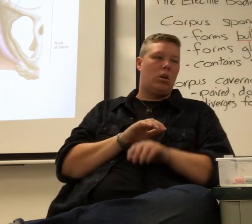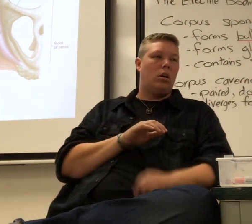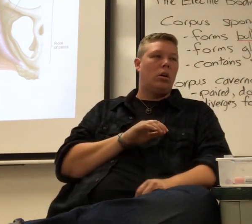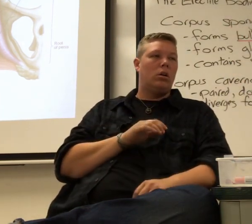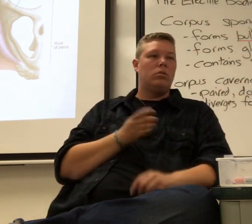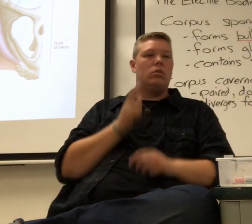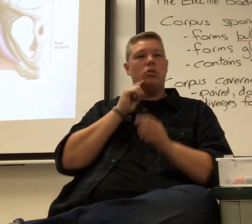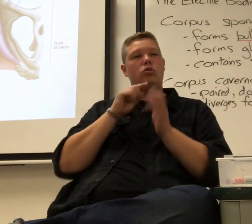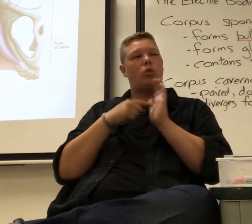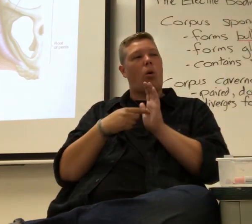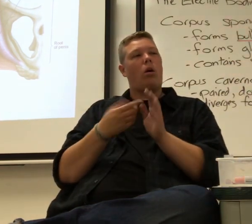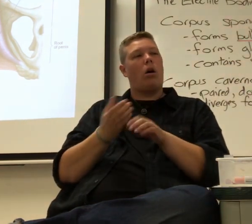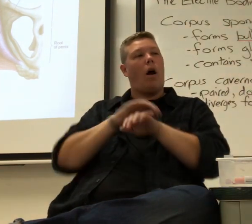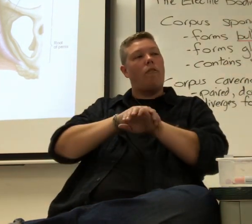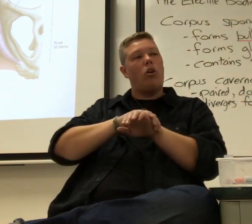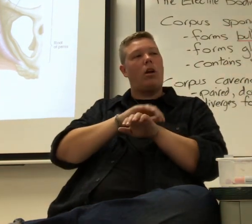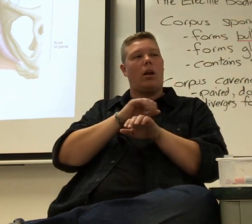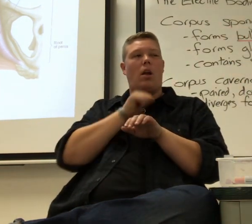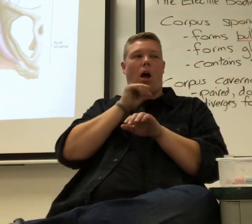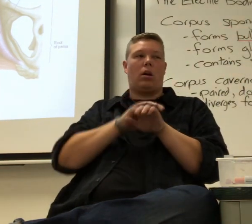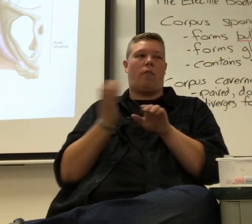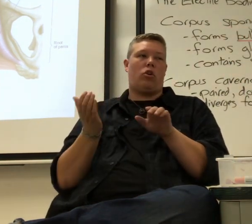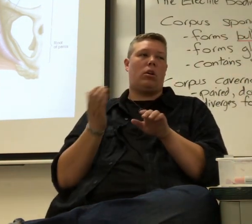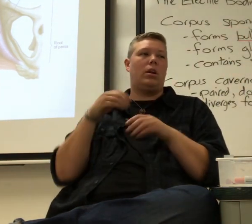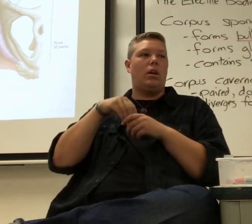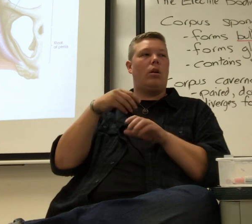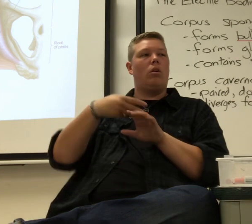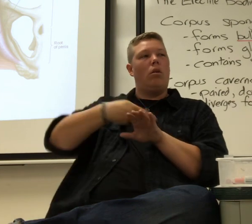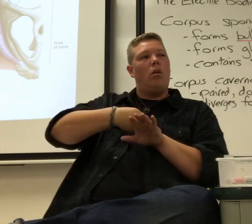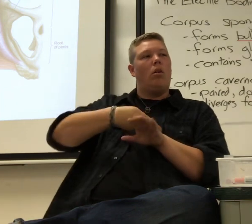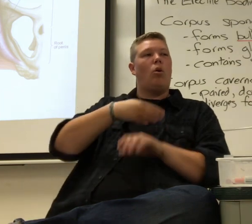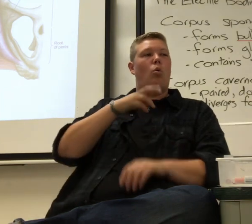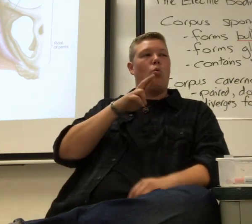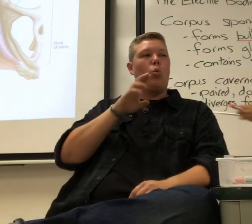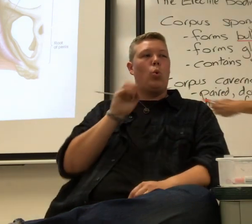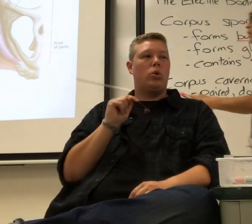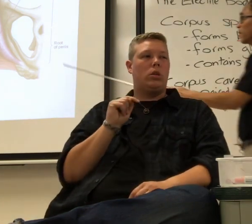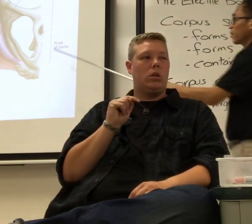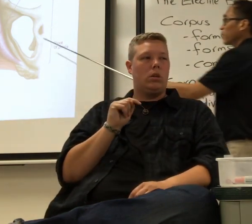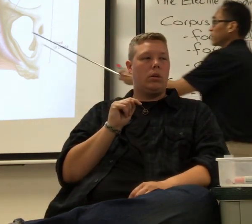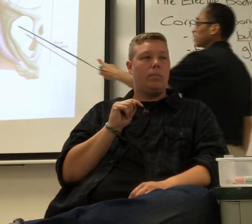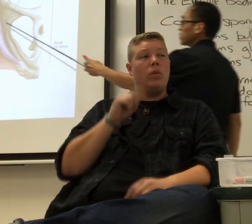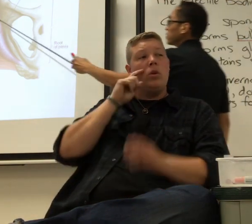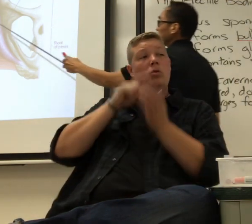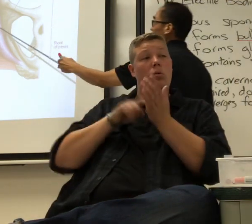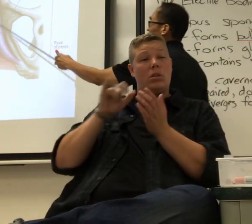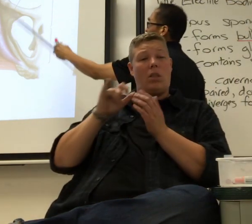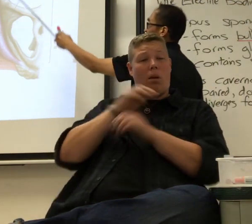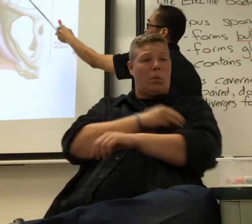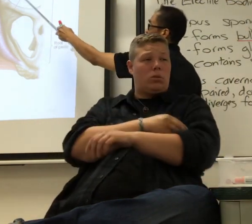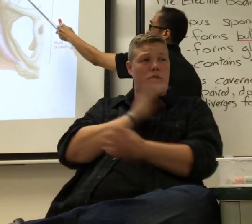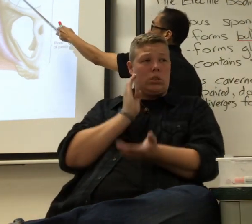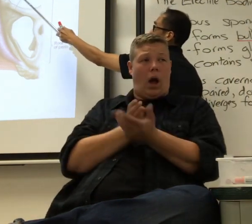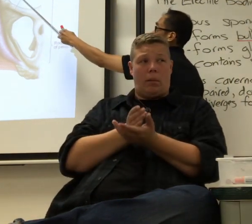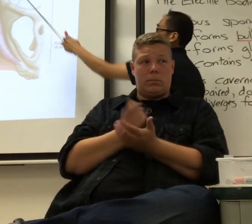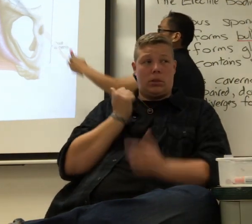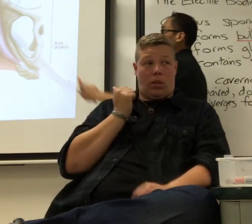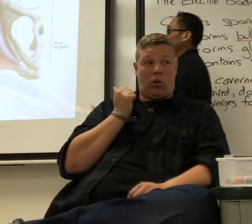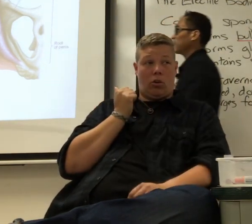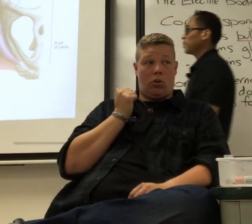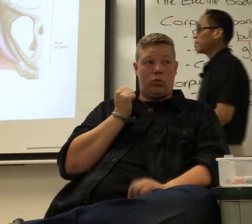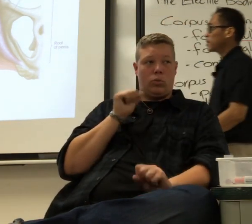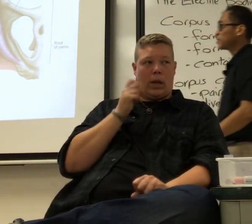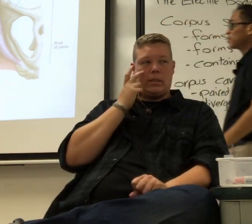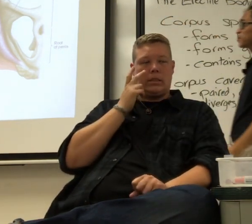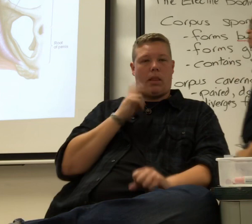covered and uncovered in the root. Okay, and notice how the muscle stops here. So the part you can see, the